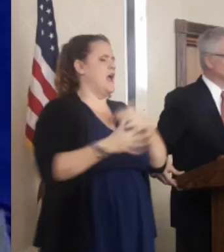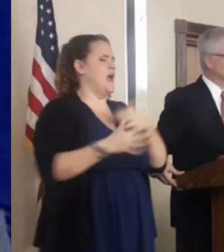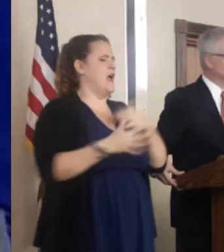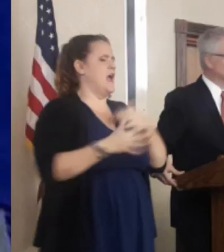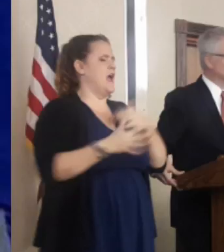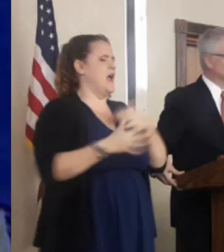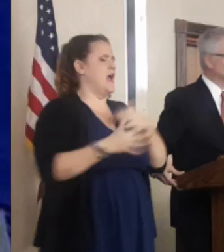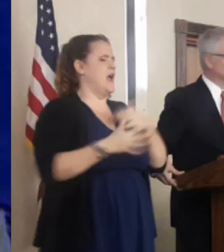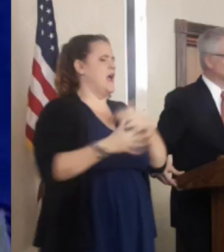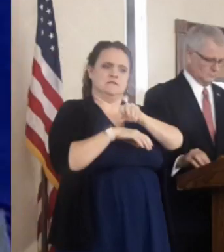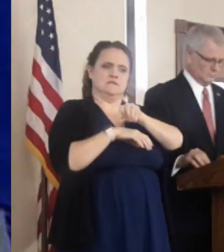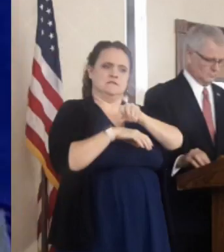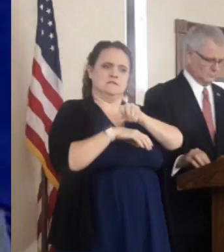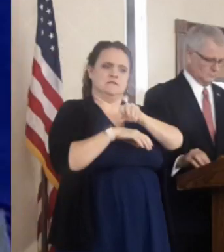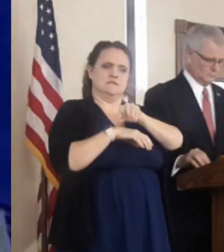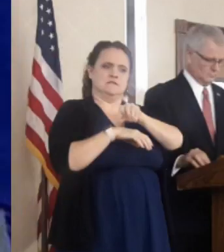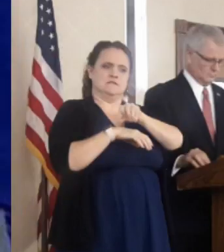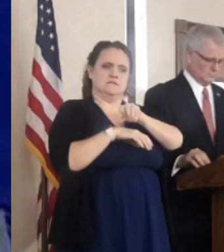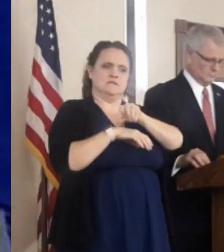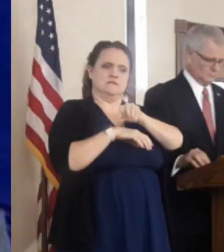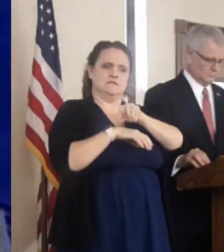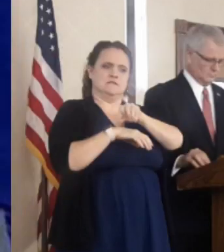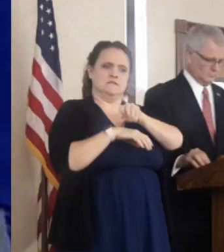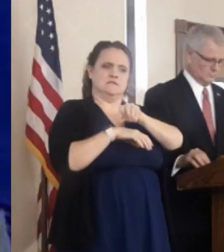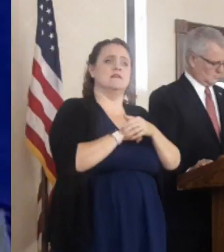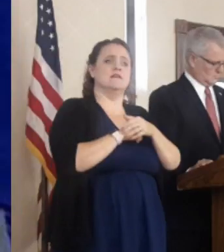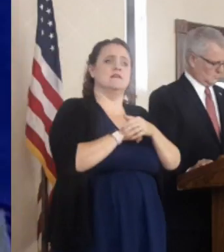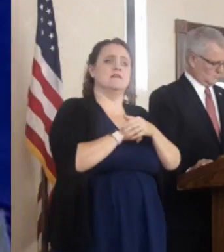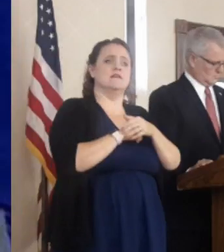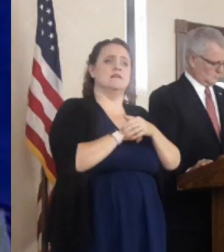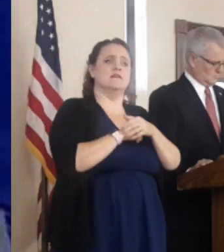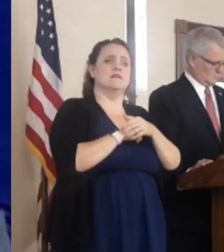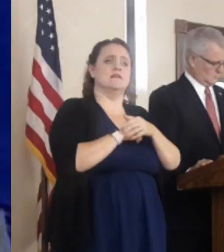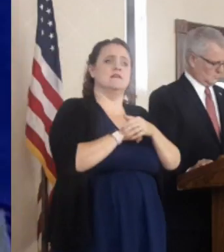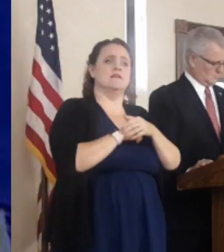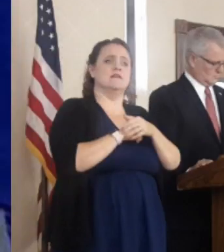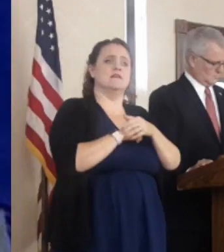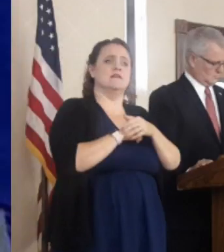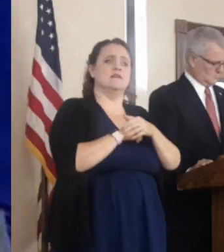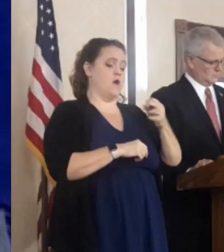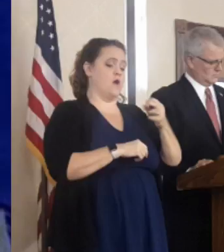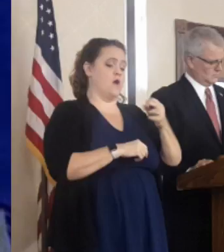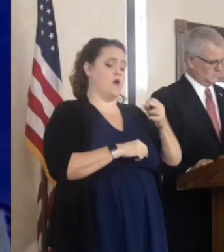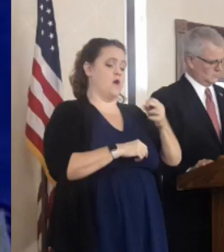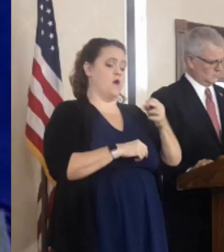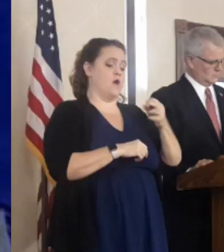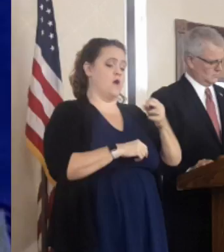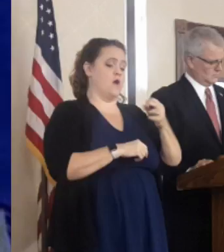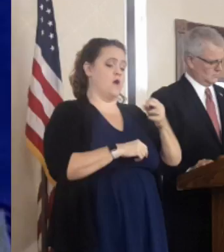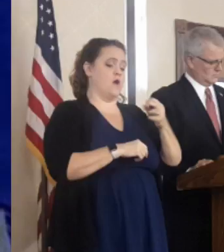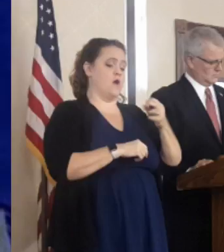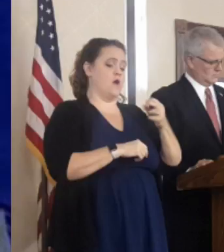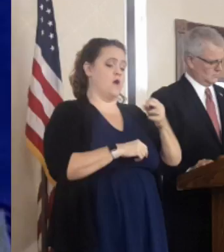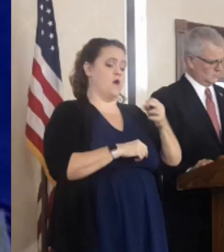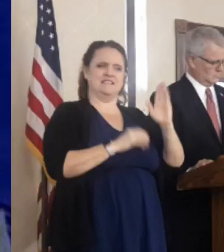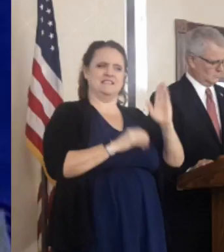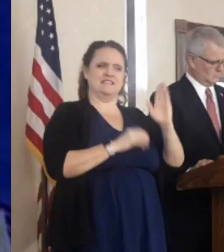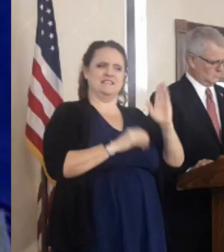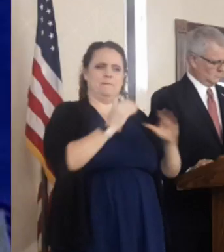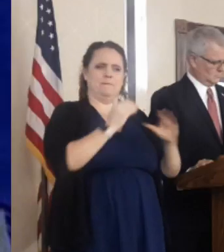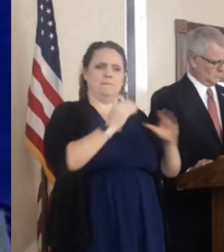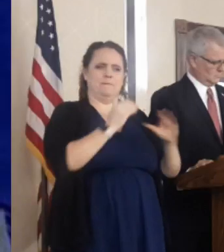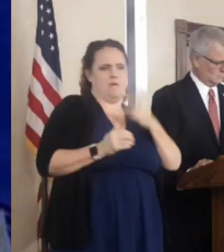have. I actually like Mr. Holcomb's amendment better than my original way of handling